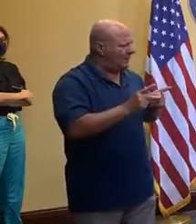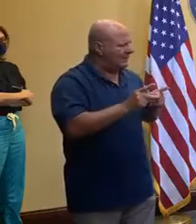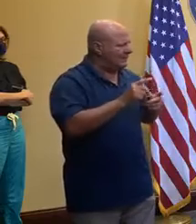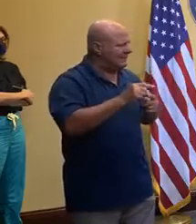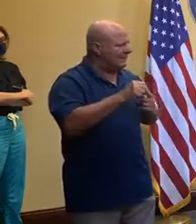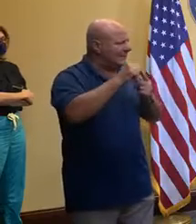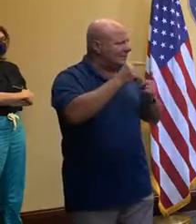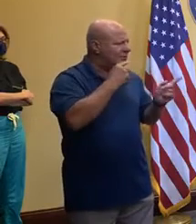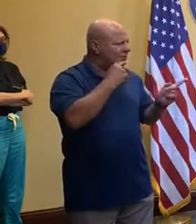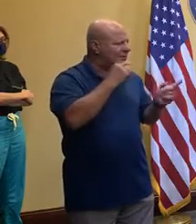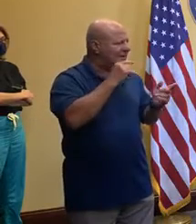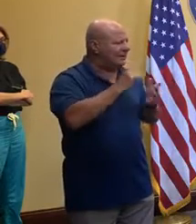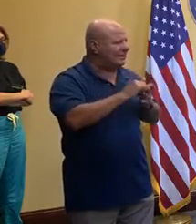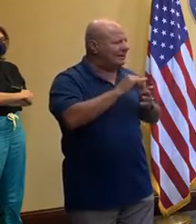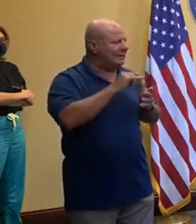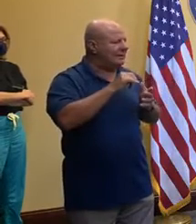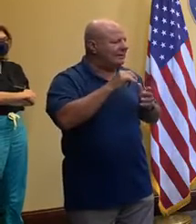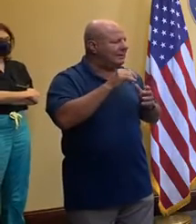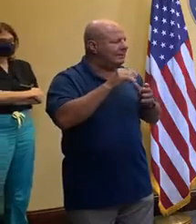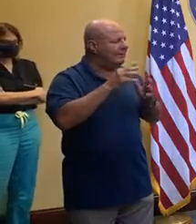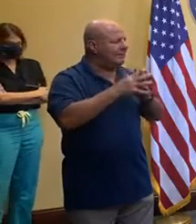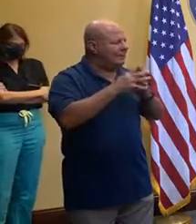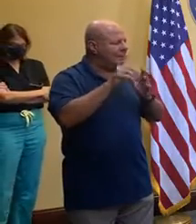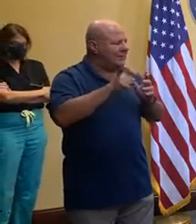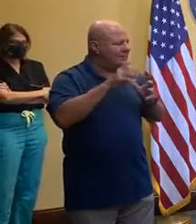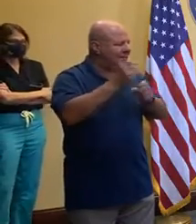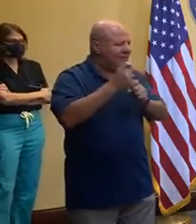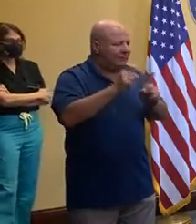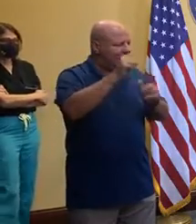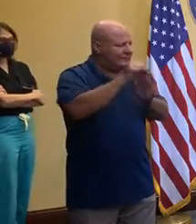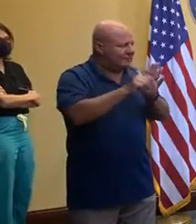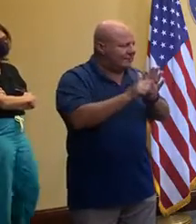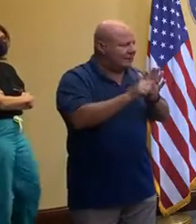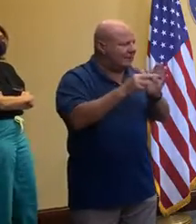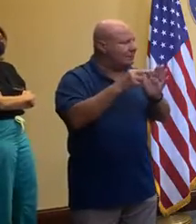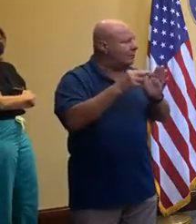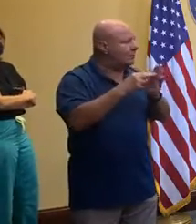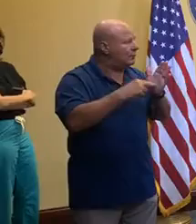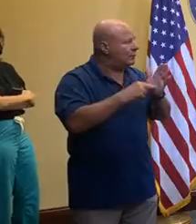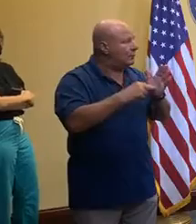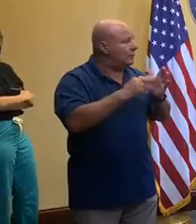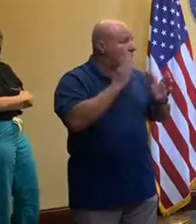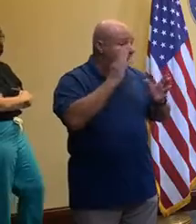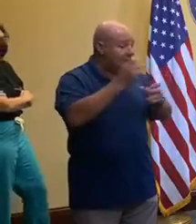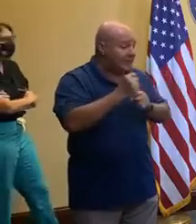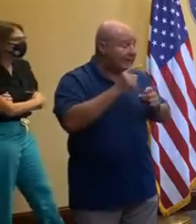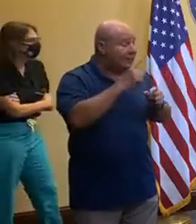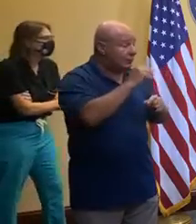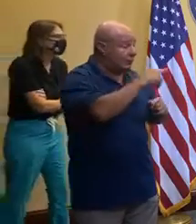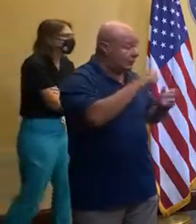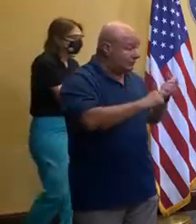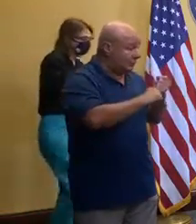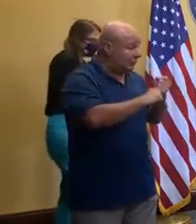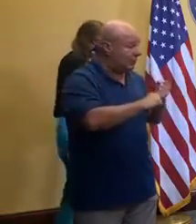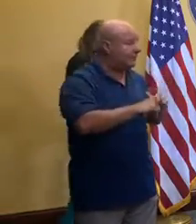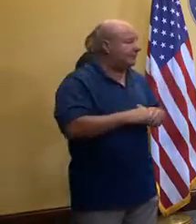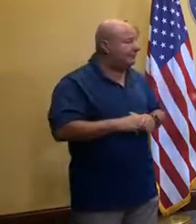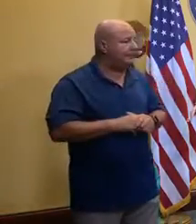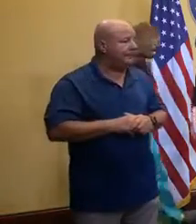play football. If you could explain exactly what that is, and will they get that, and do you support that? Okay.